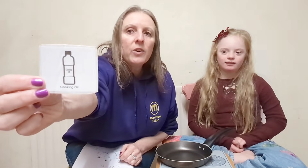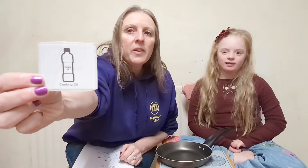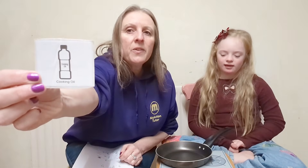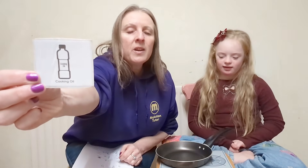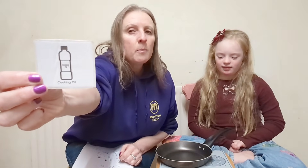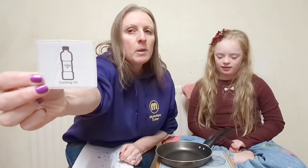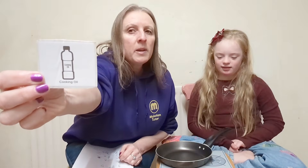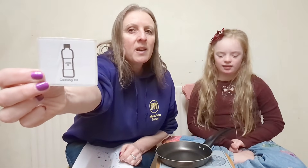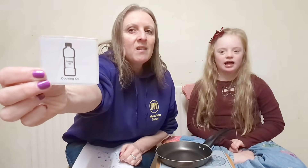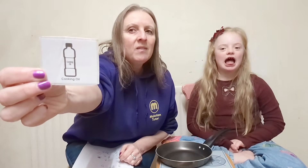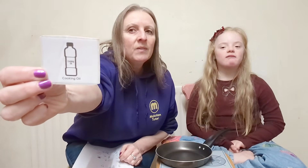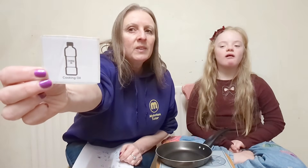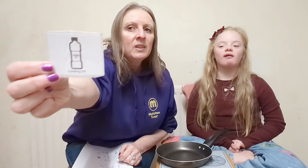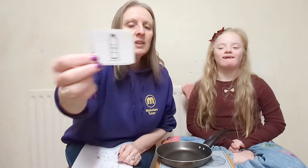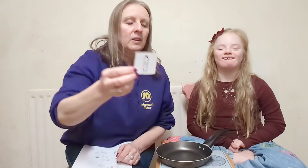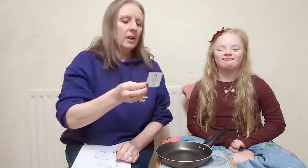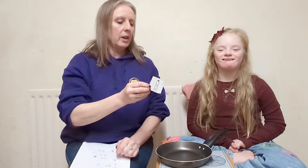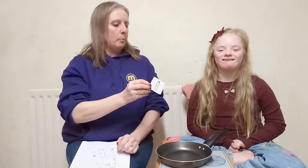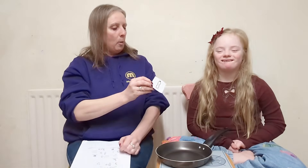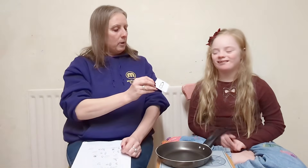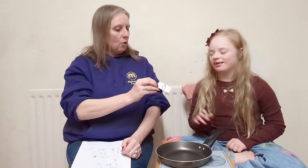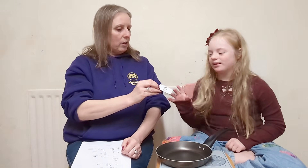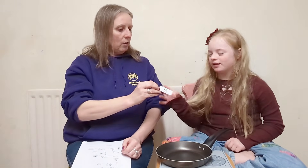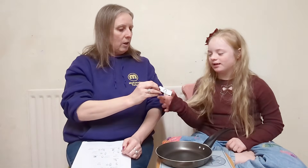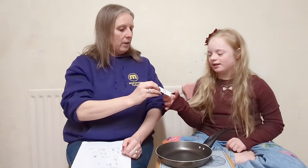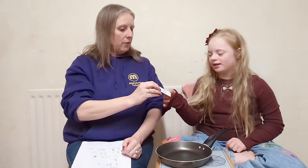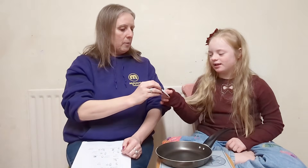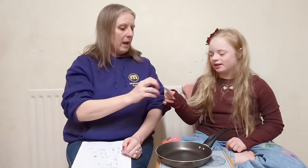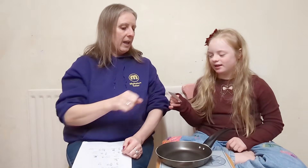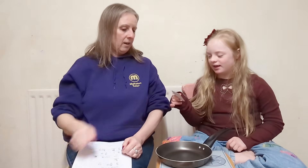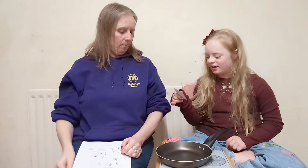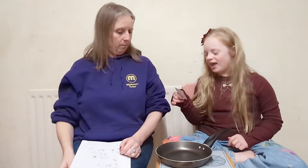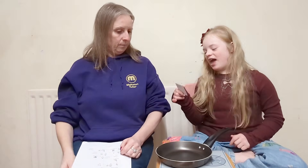Nice signing, baby girl. Okay, you're going to pop your cooking oil into the pan. Yeah.